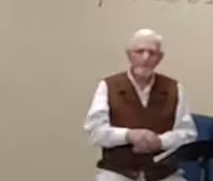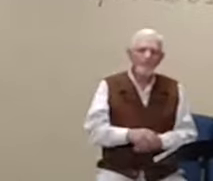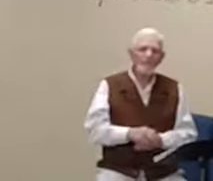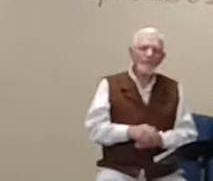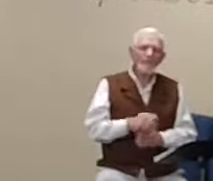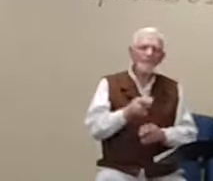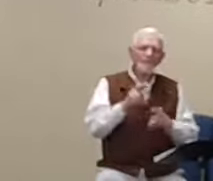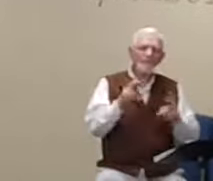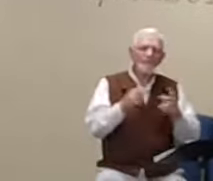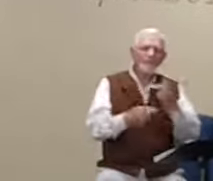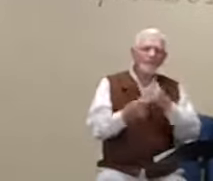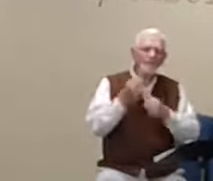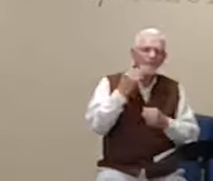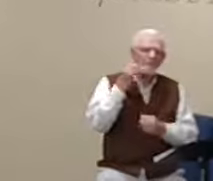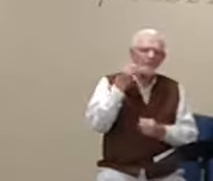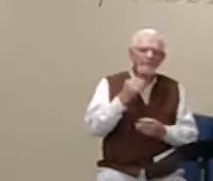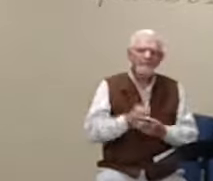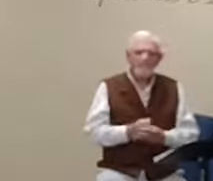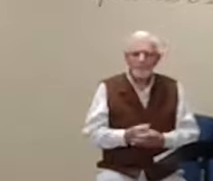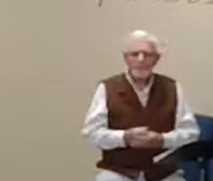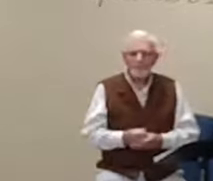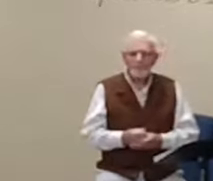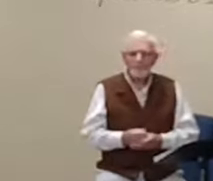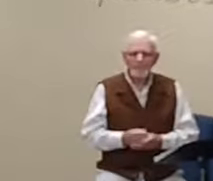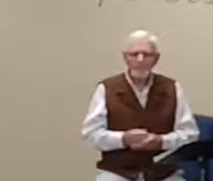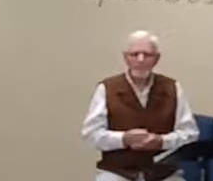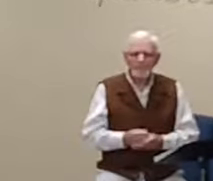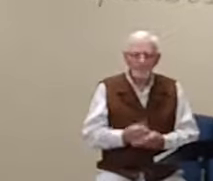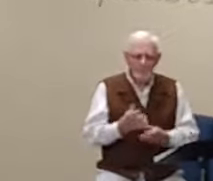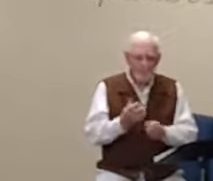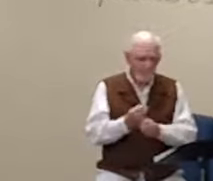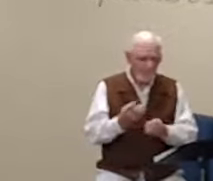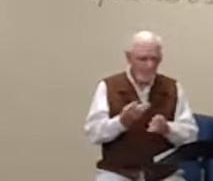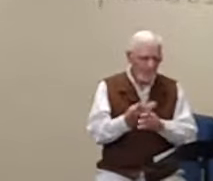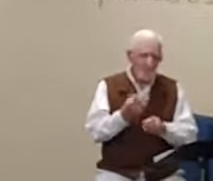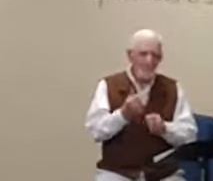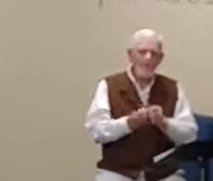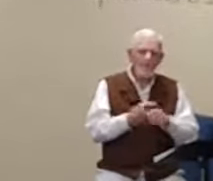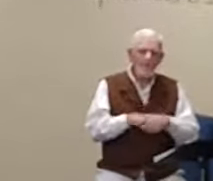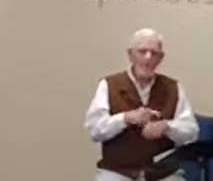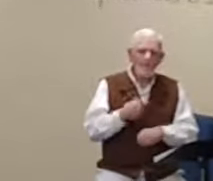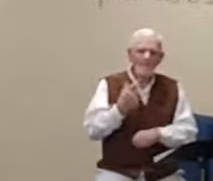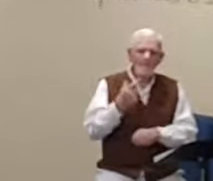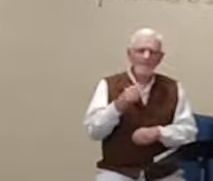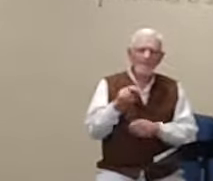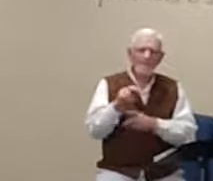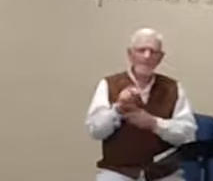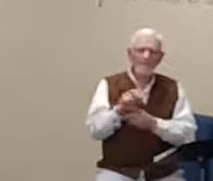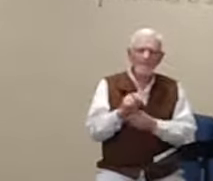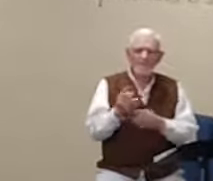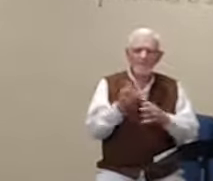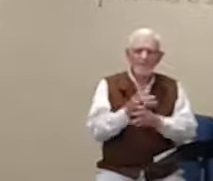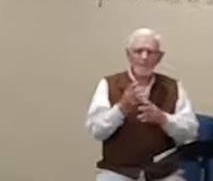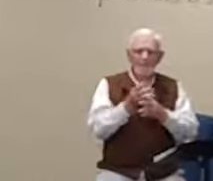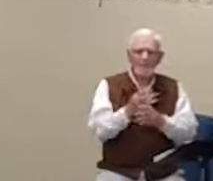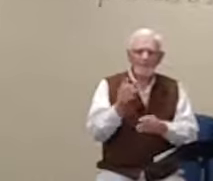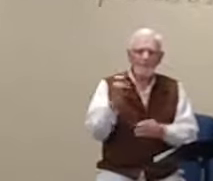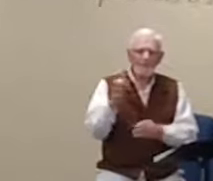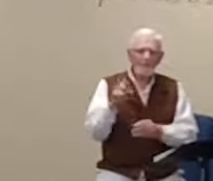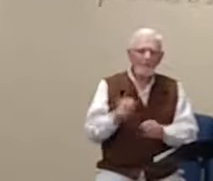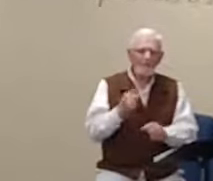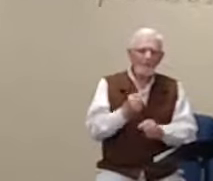to come home?" And it got worse. Every time I said no, it just got worse. And so I spent 7 years in the hog